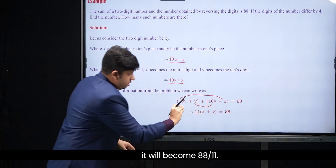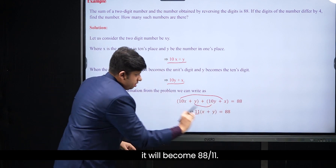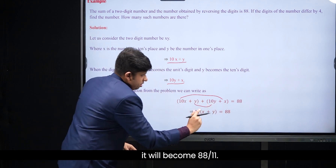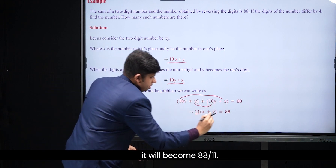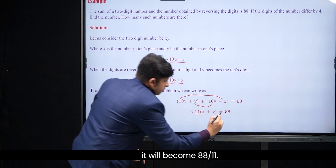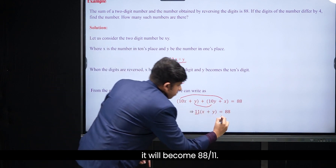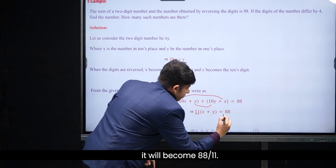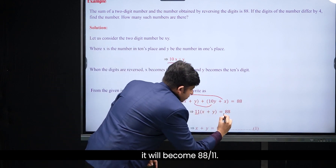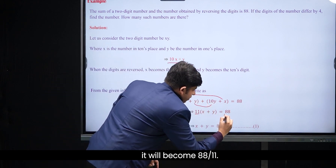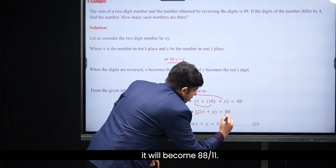11.